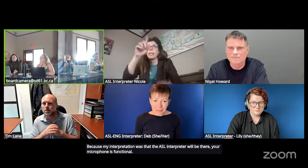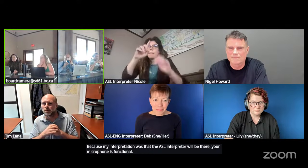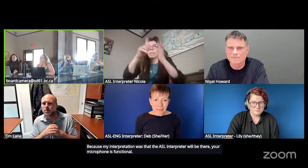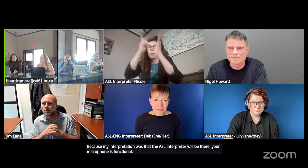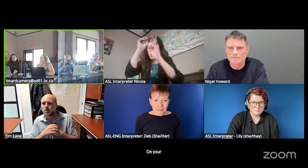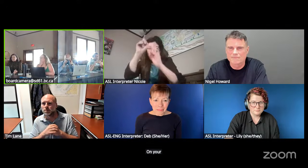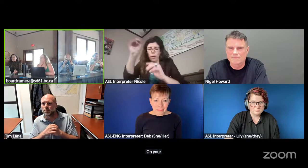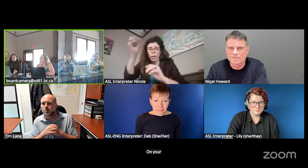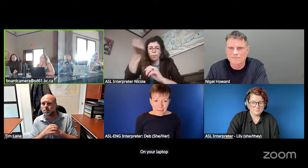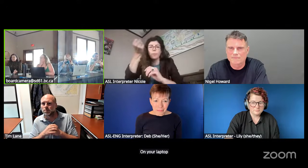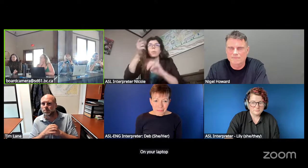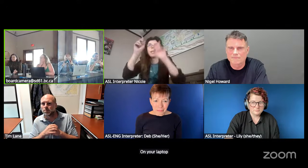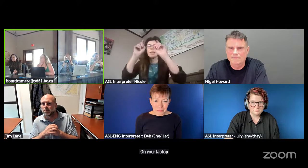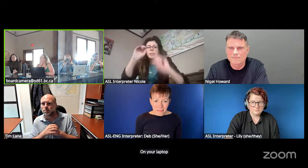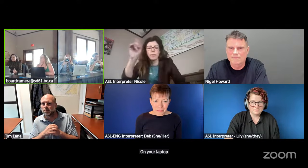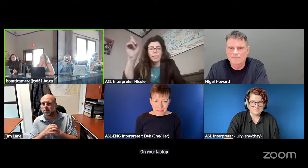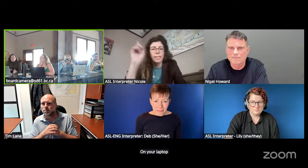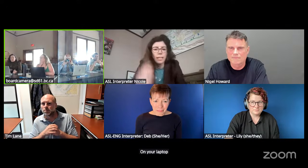laptop.